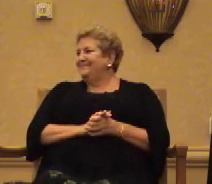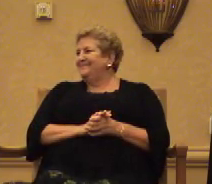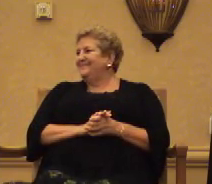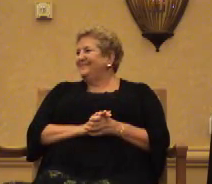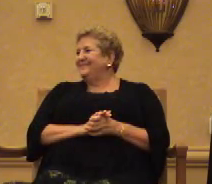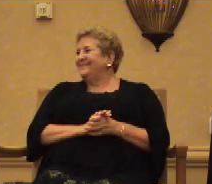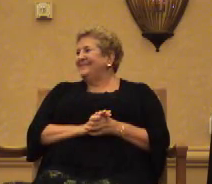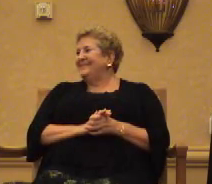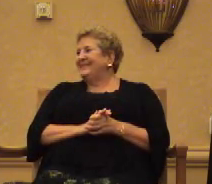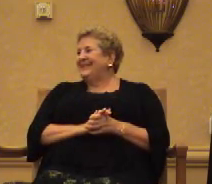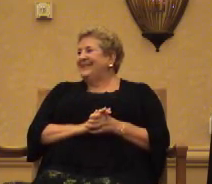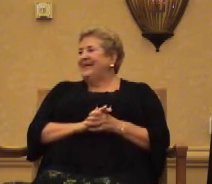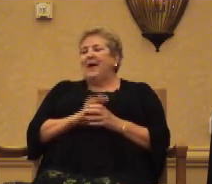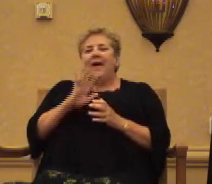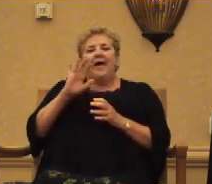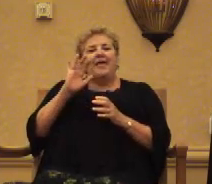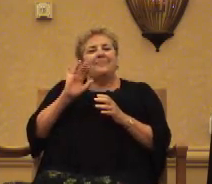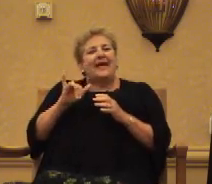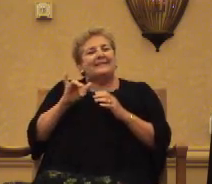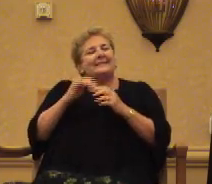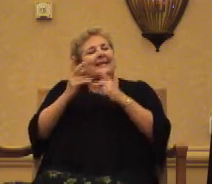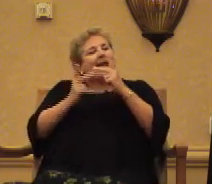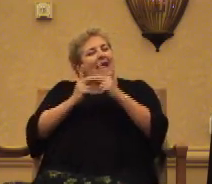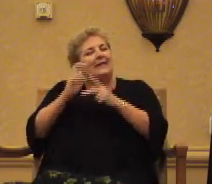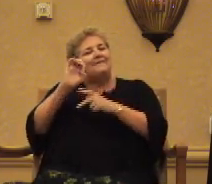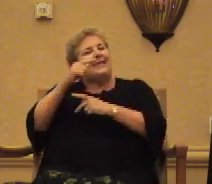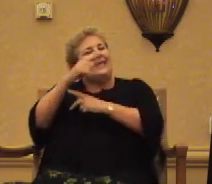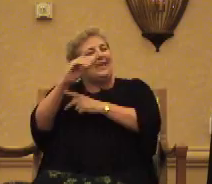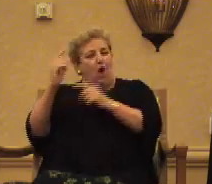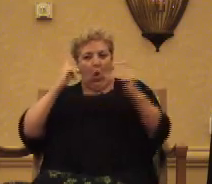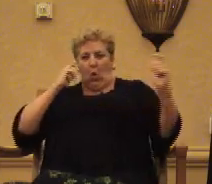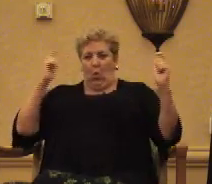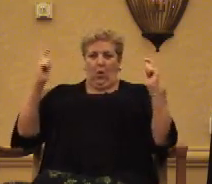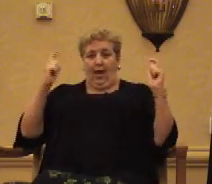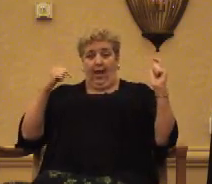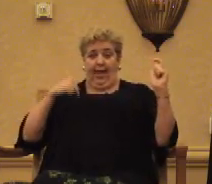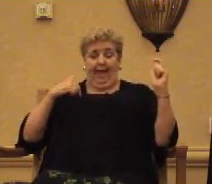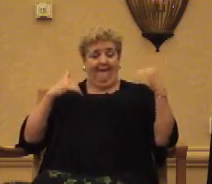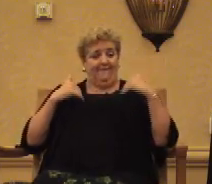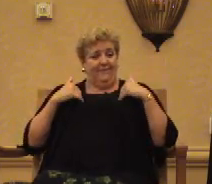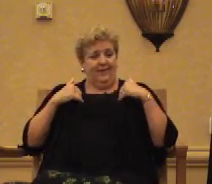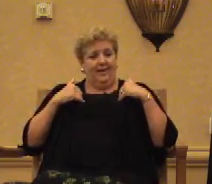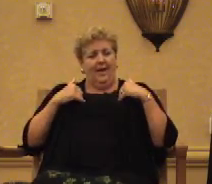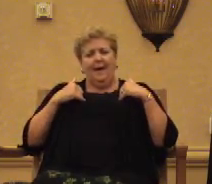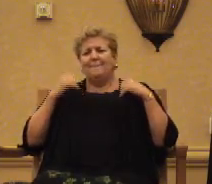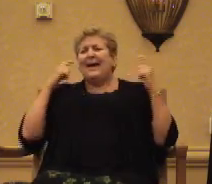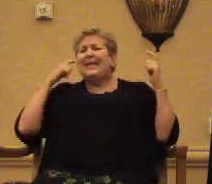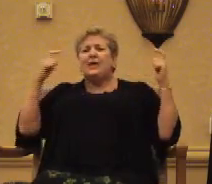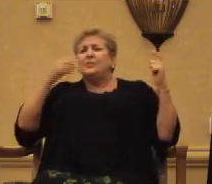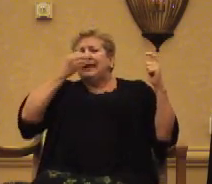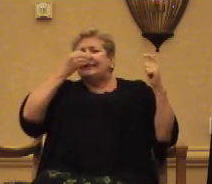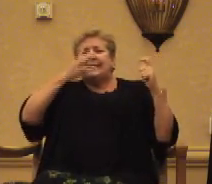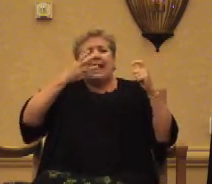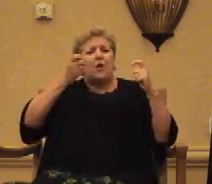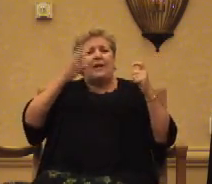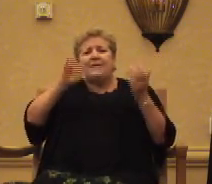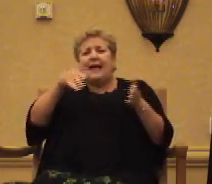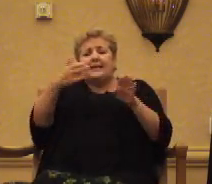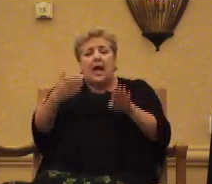This is the kind of ego I have. My ego doesn't care if I'm gonna die, as long as after I'm dead, everybody realizes